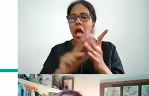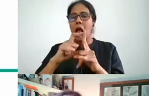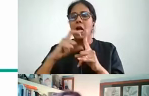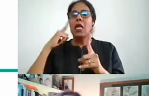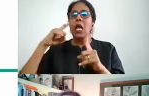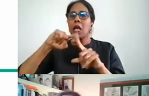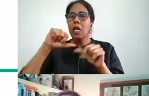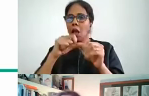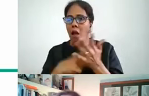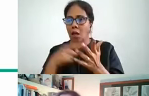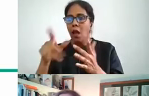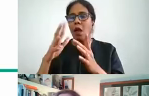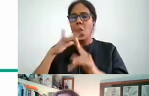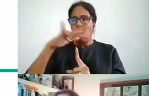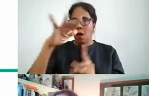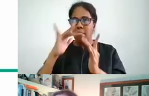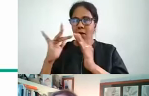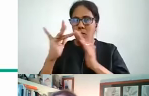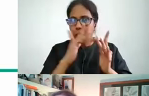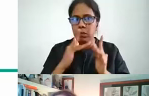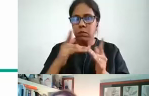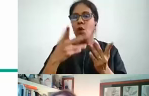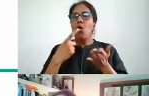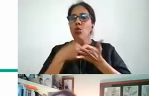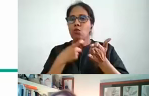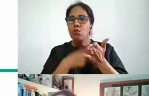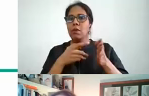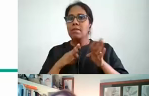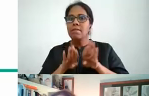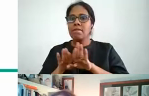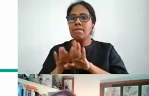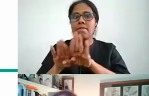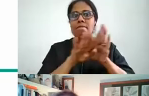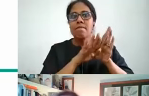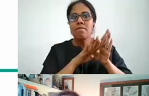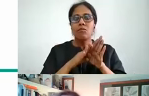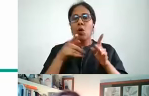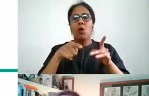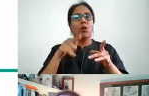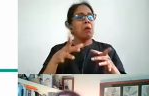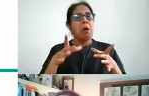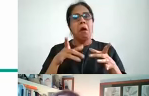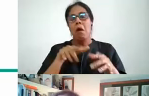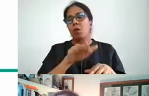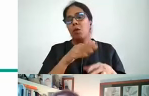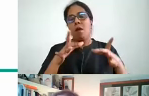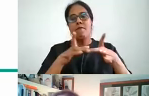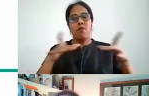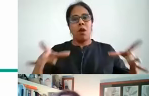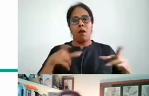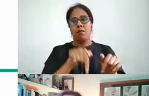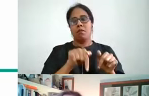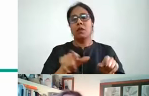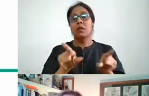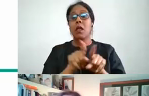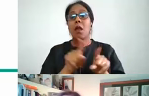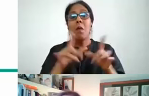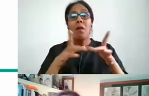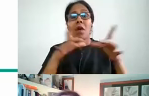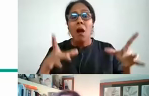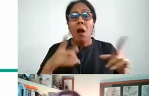Wi-Fi networks, 802.11 standards are the foundation and a key component of the information and